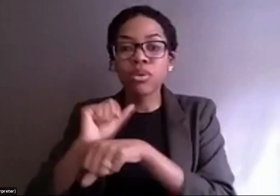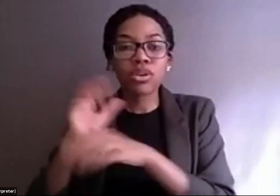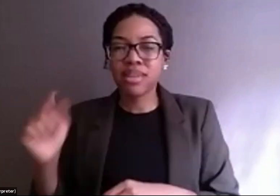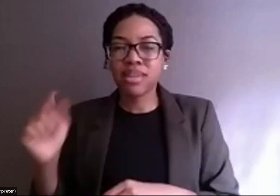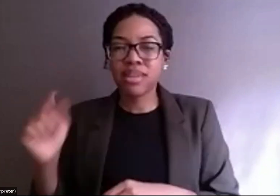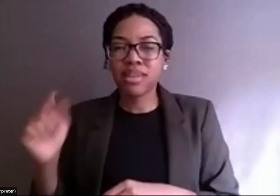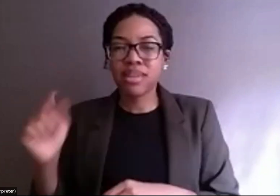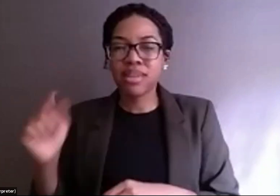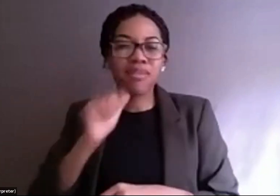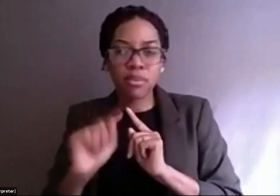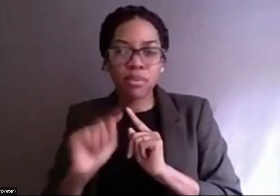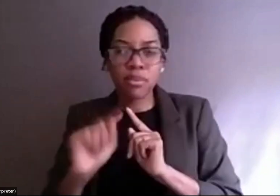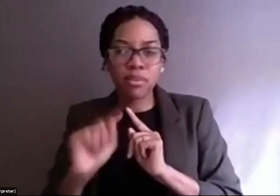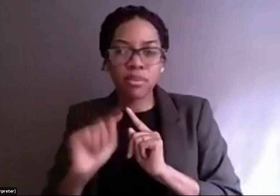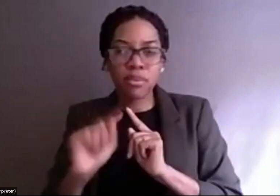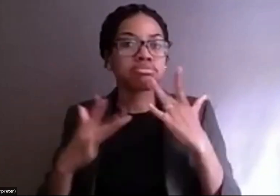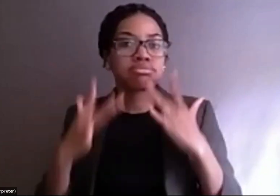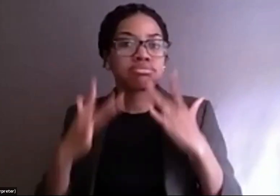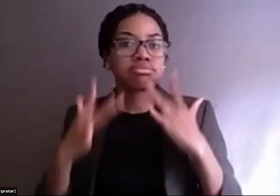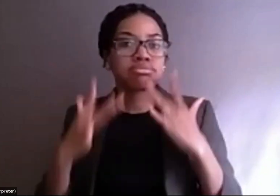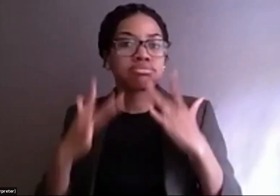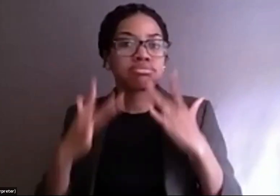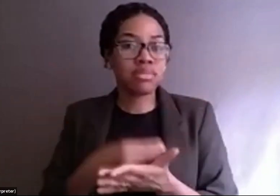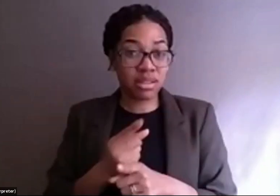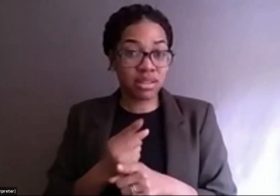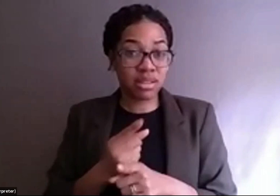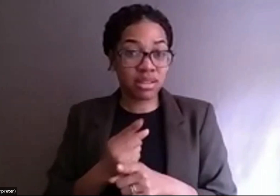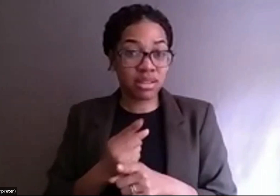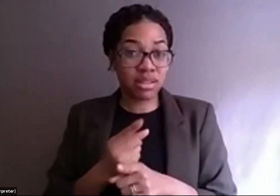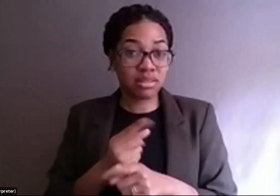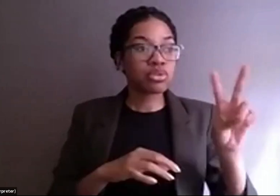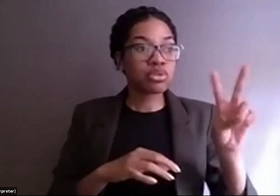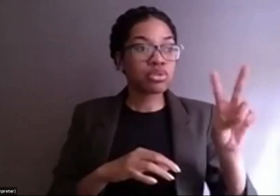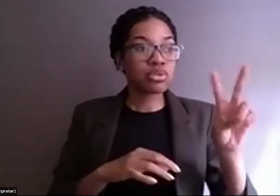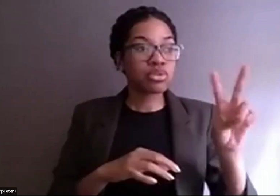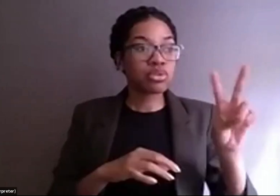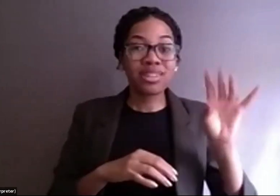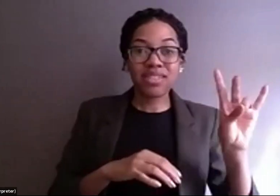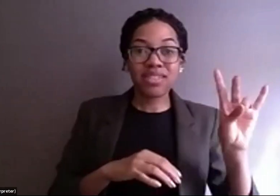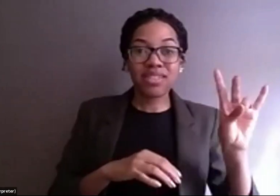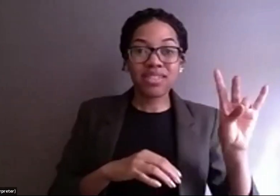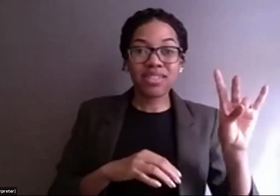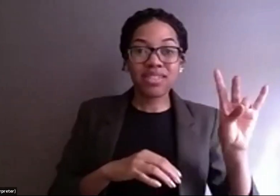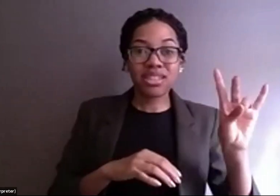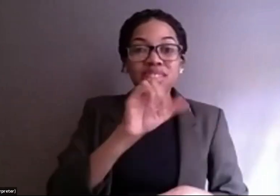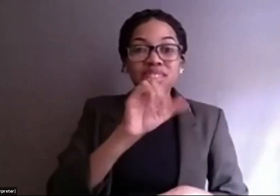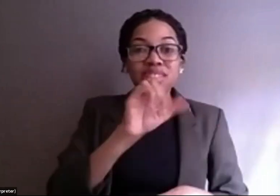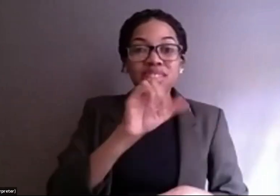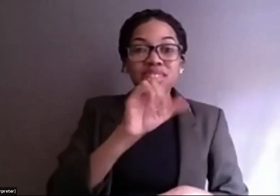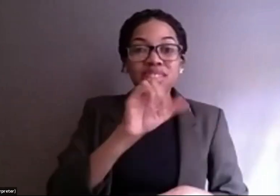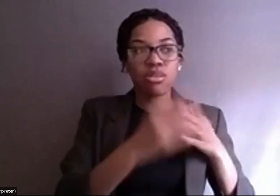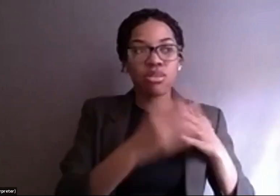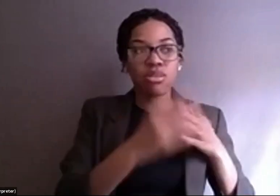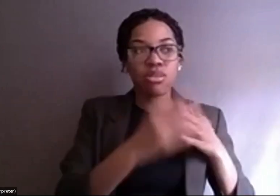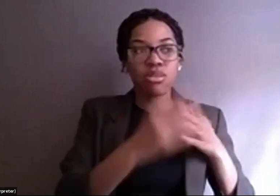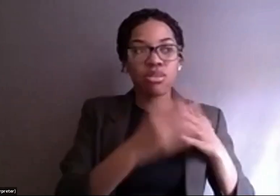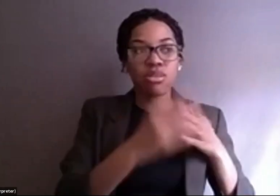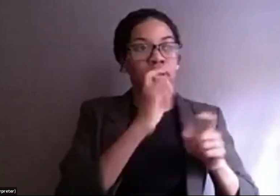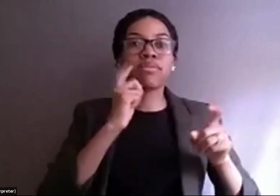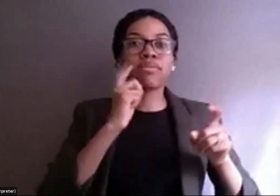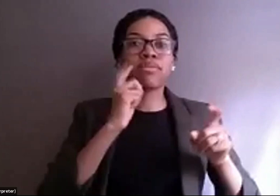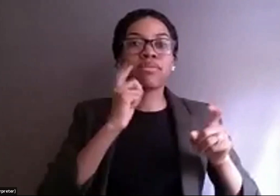$2.2 trillion, you have $170 billion going to real estate developers and going to people